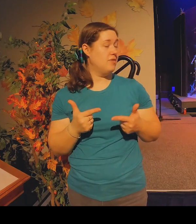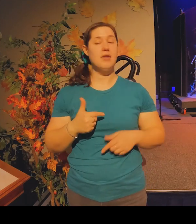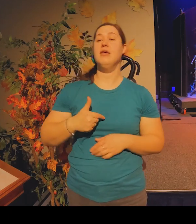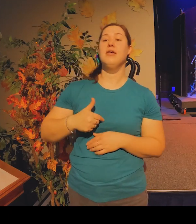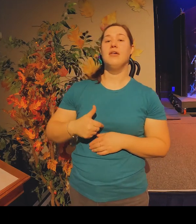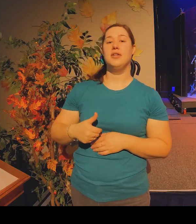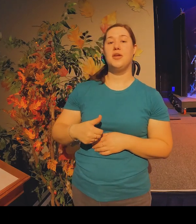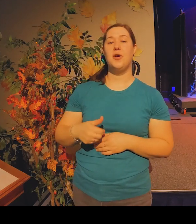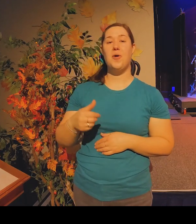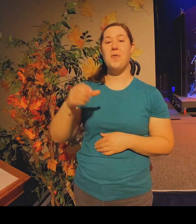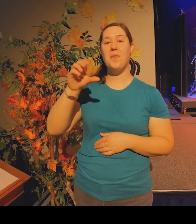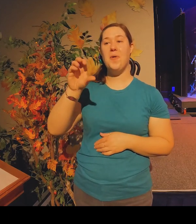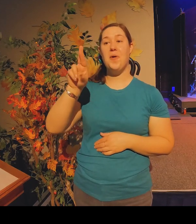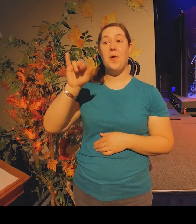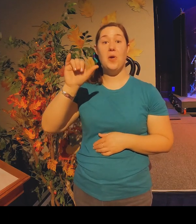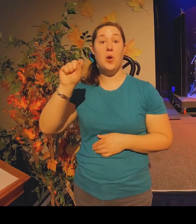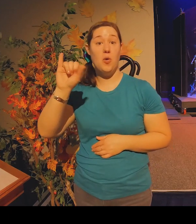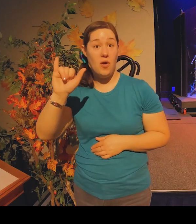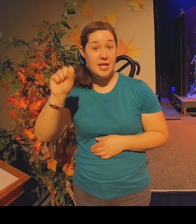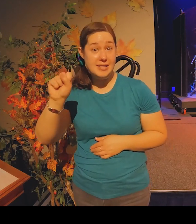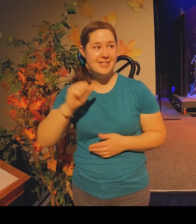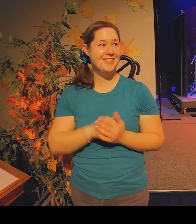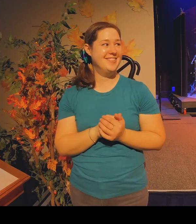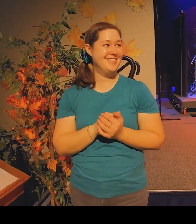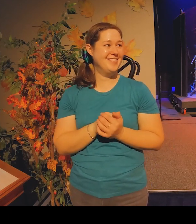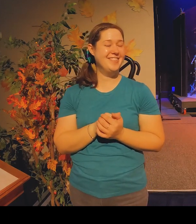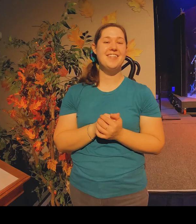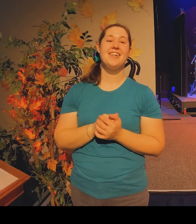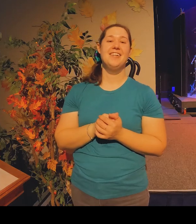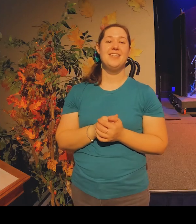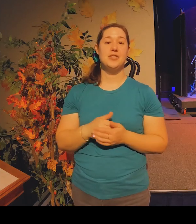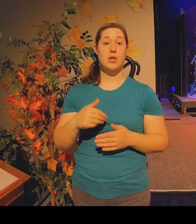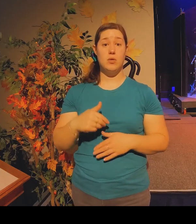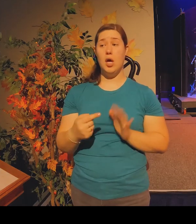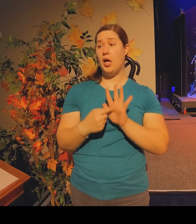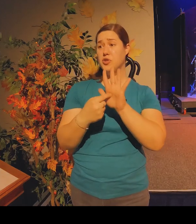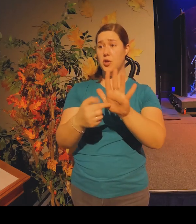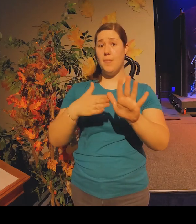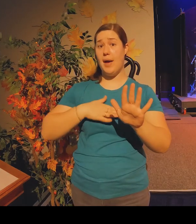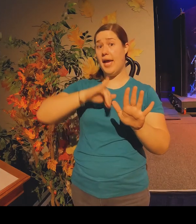Aren't I cool? That's all another sermon. But